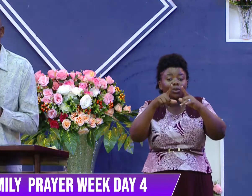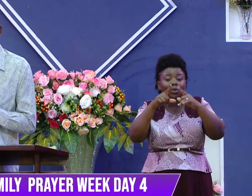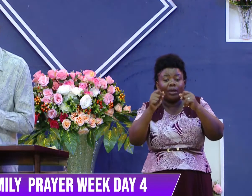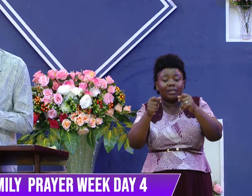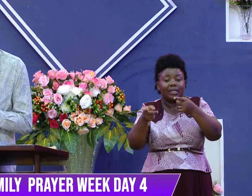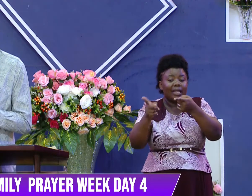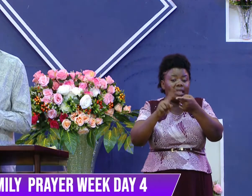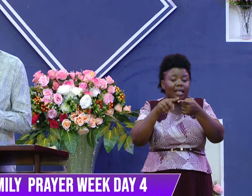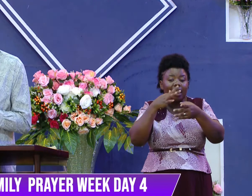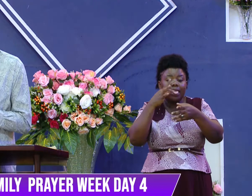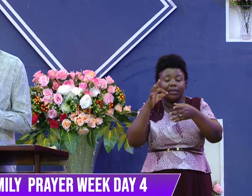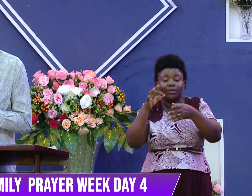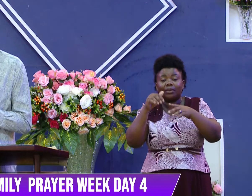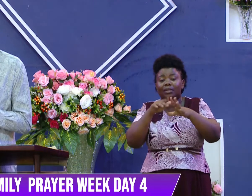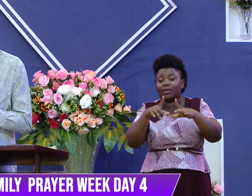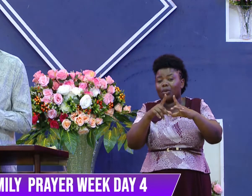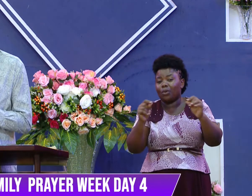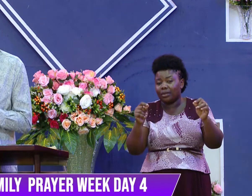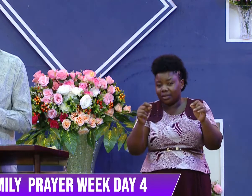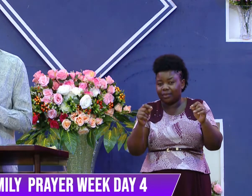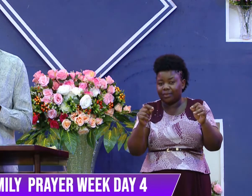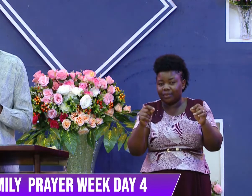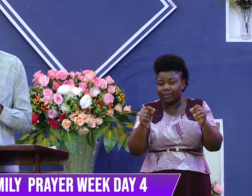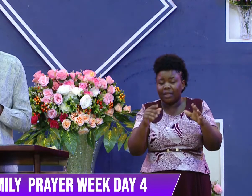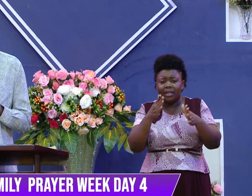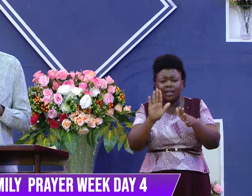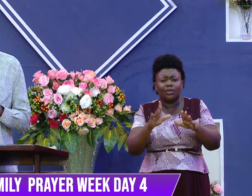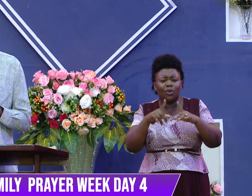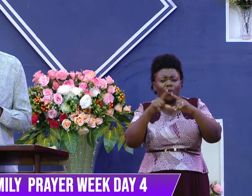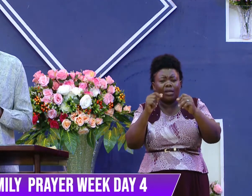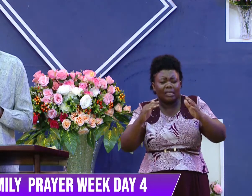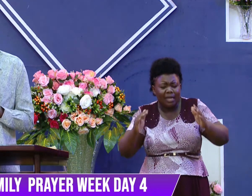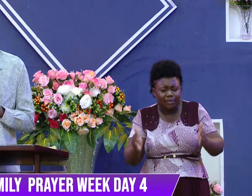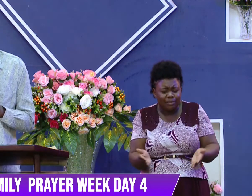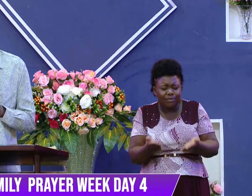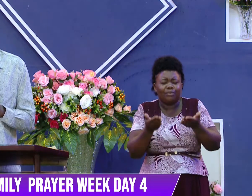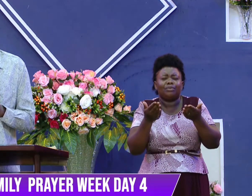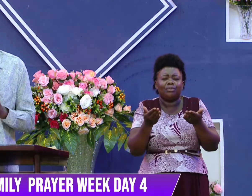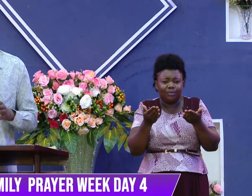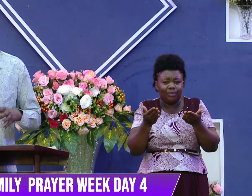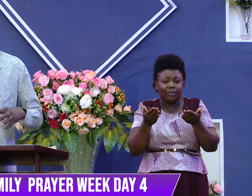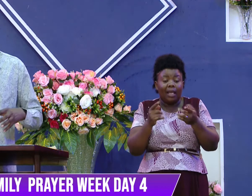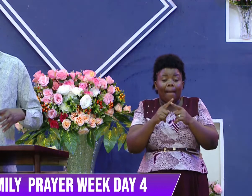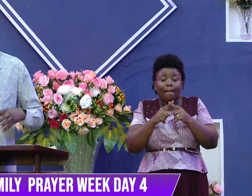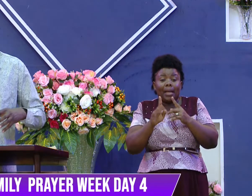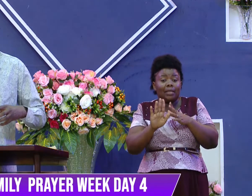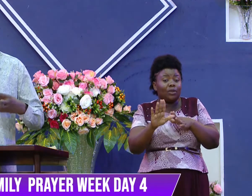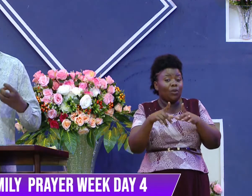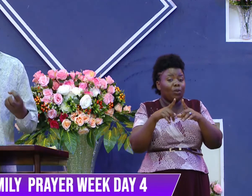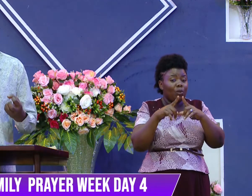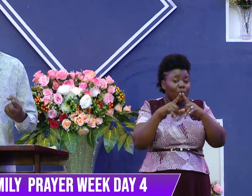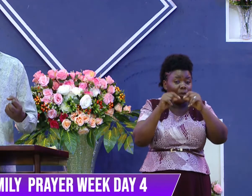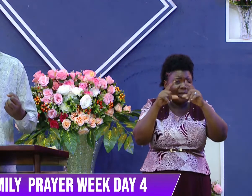The Lord desires that your words are salted. That your words are encouraging.